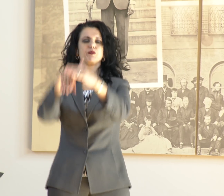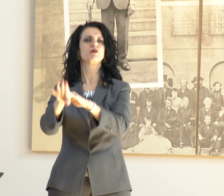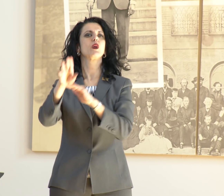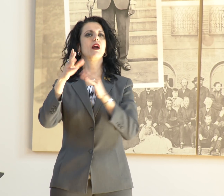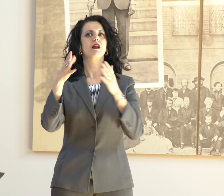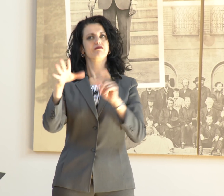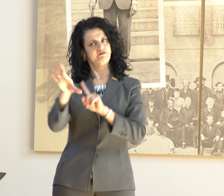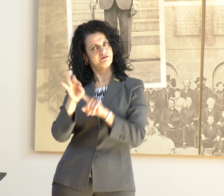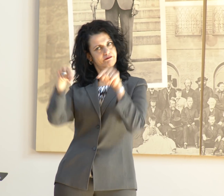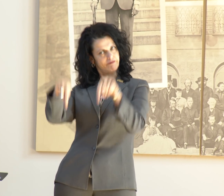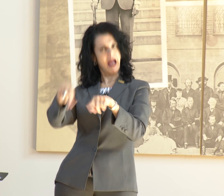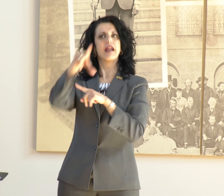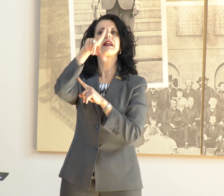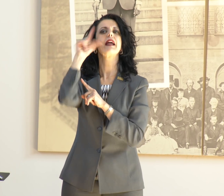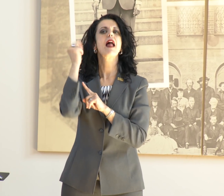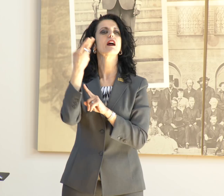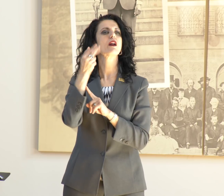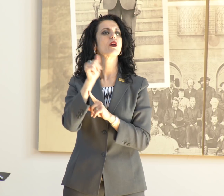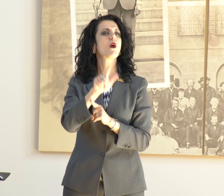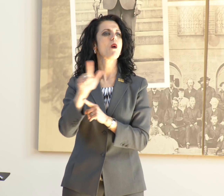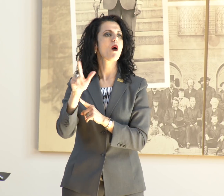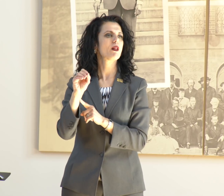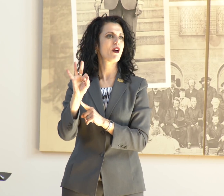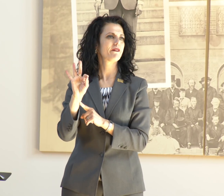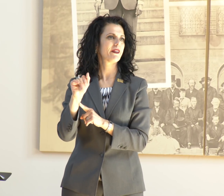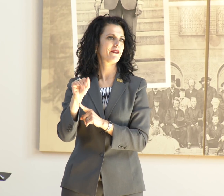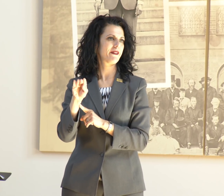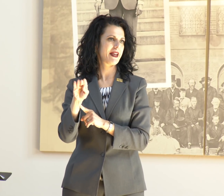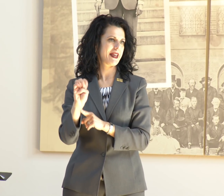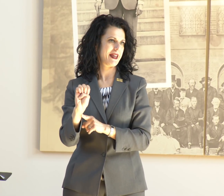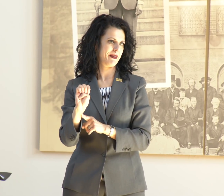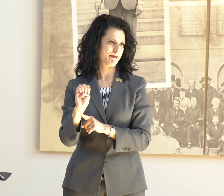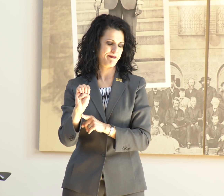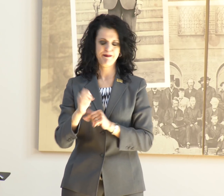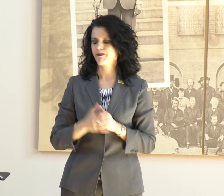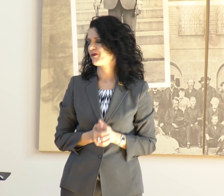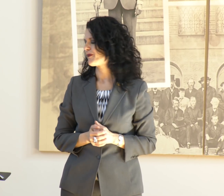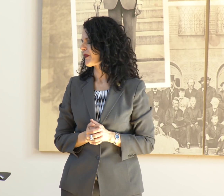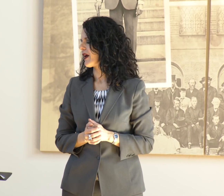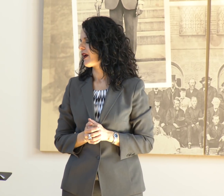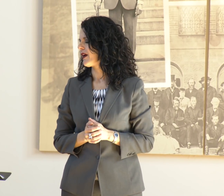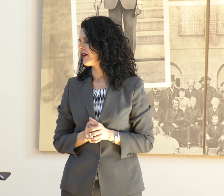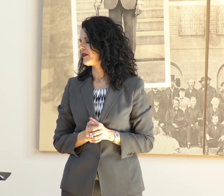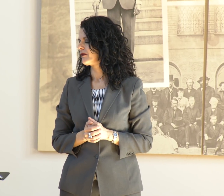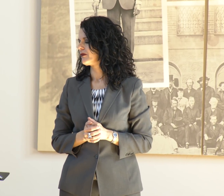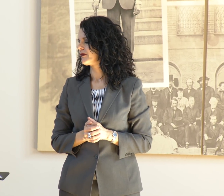He was also one of the few people selected into the Gallaudet Hall of Fame.